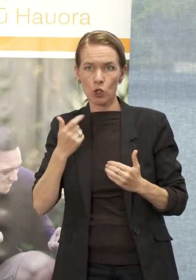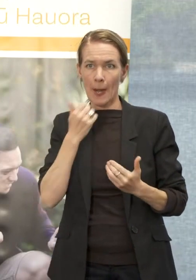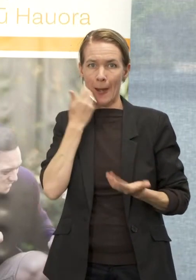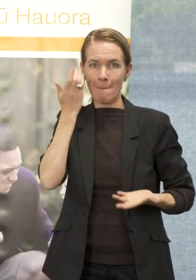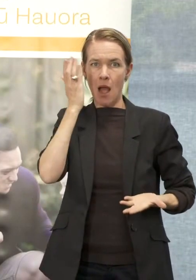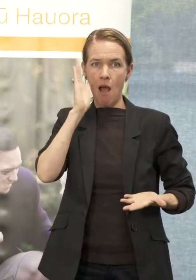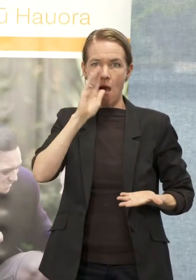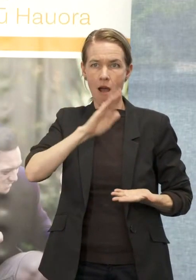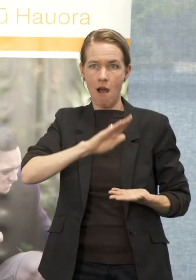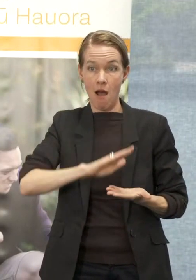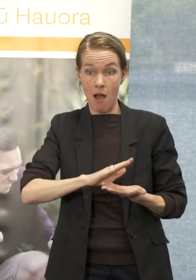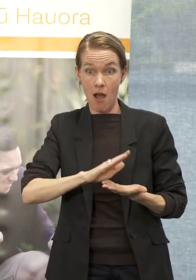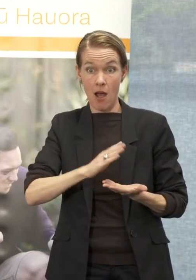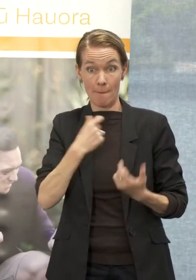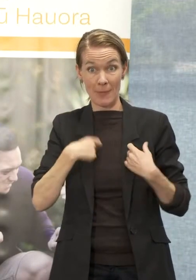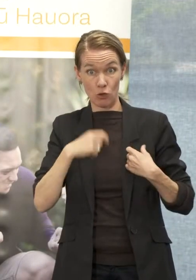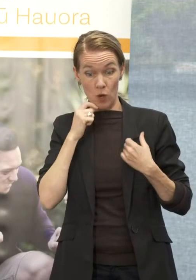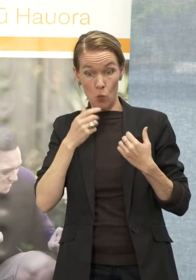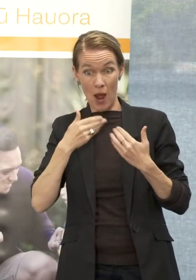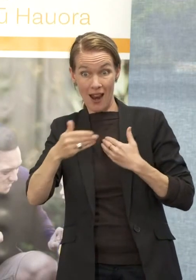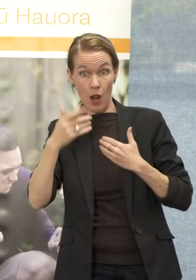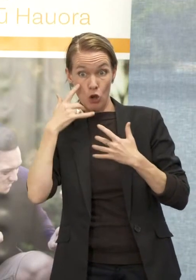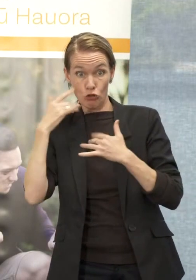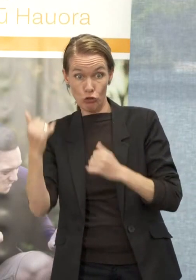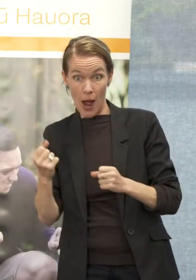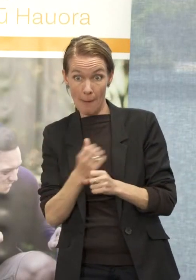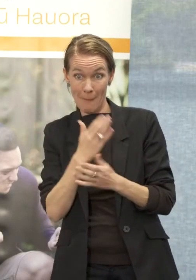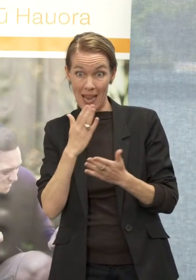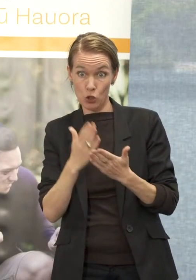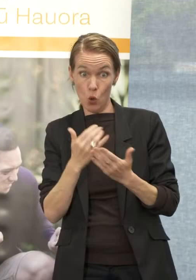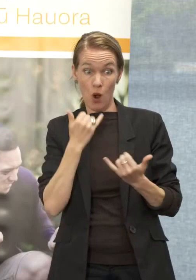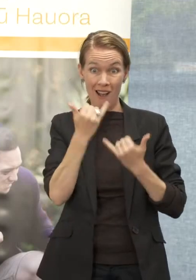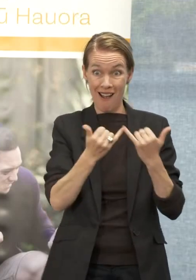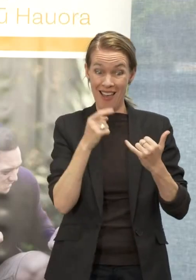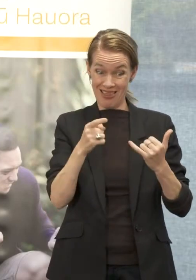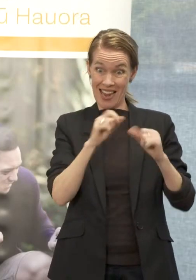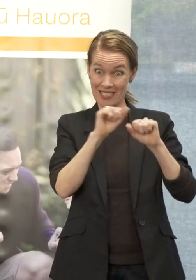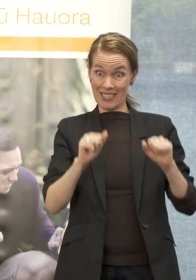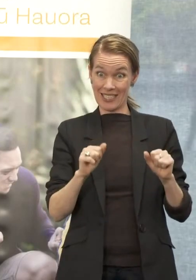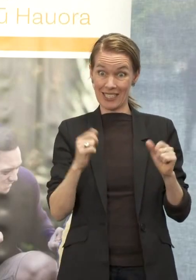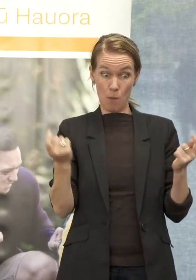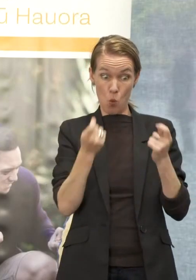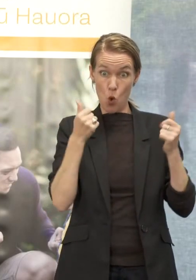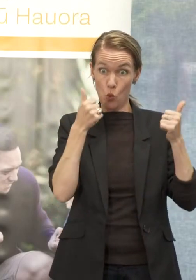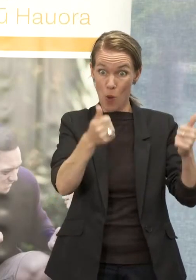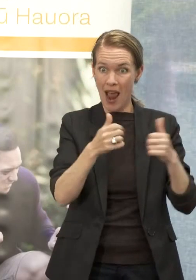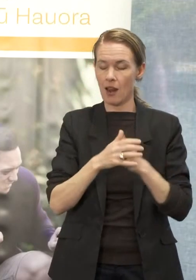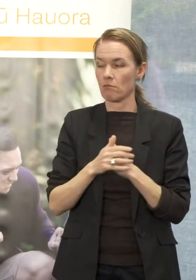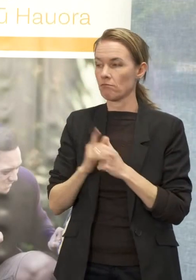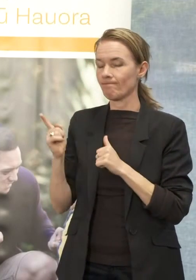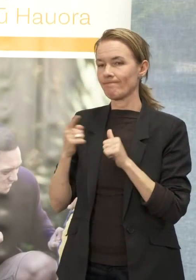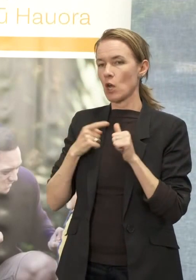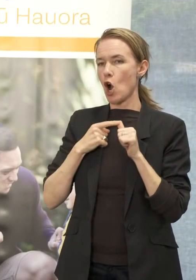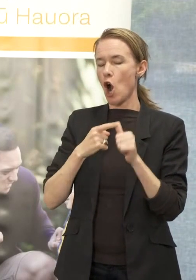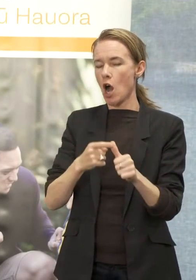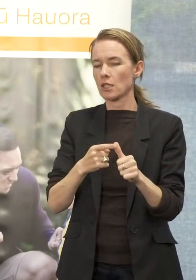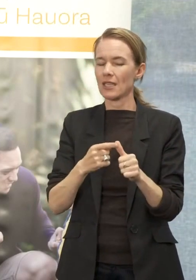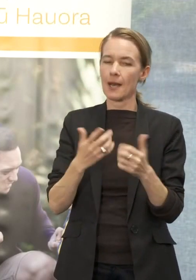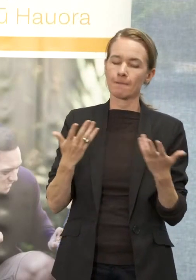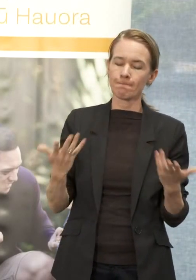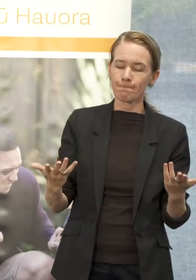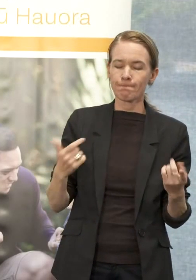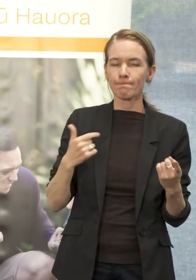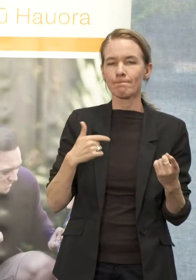No specific plans just at the moment, but certainly we will be continuing to test our system. I mean, I think what we've seen